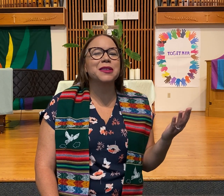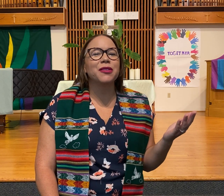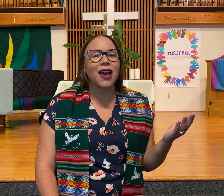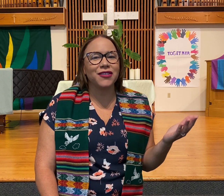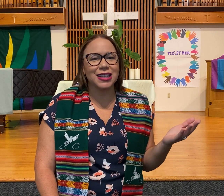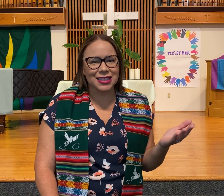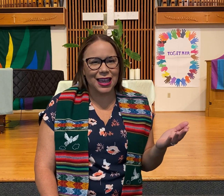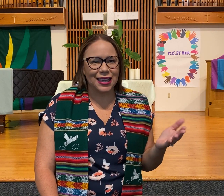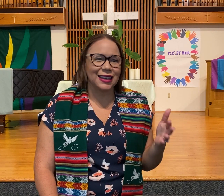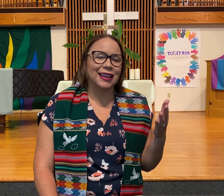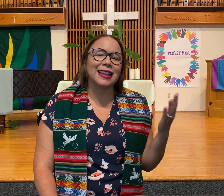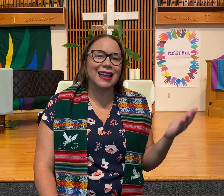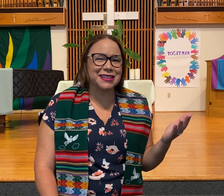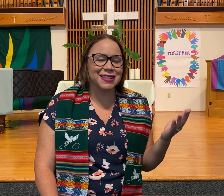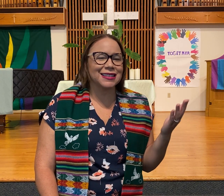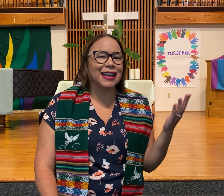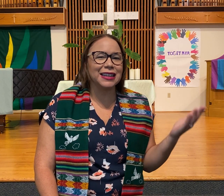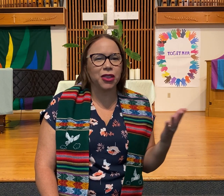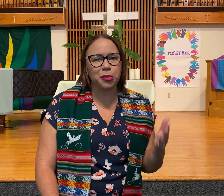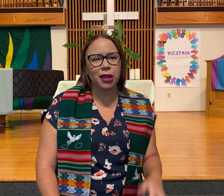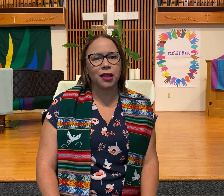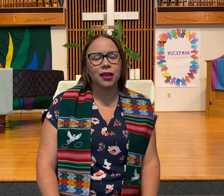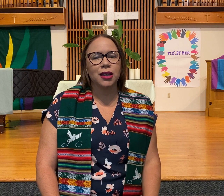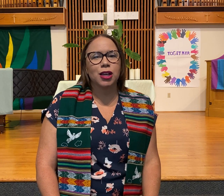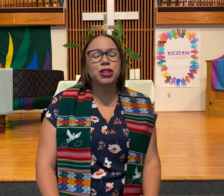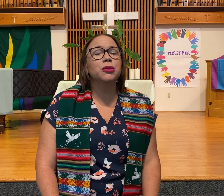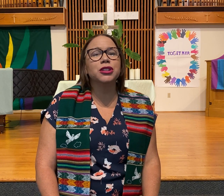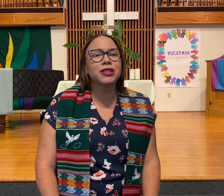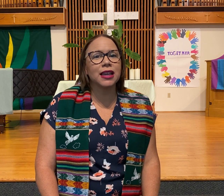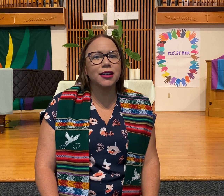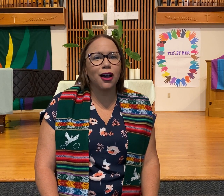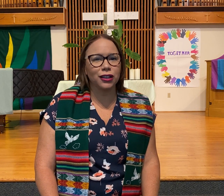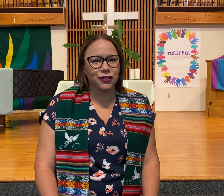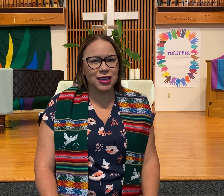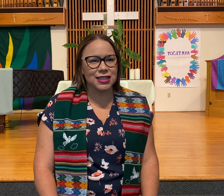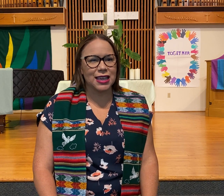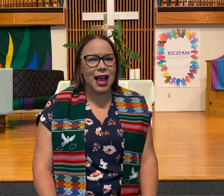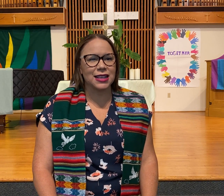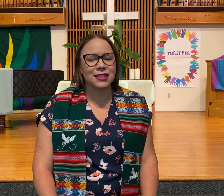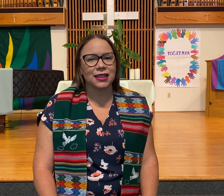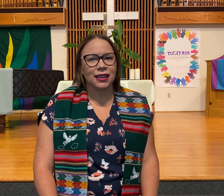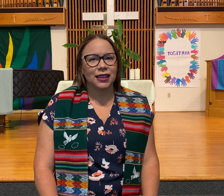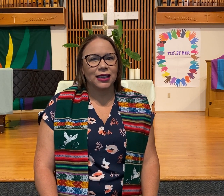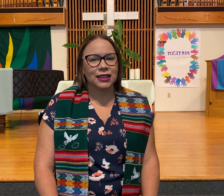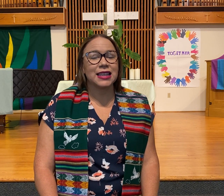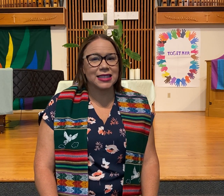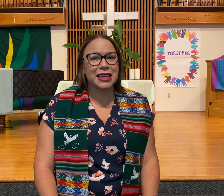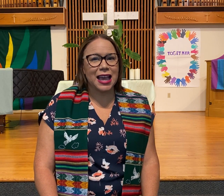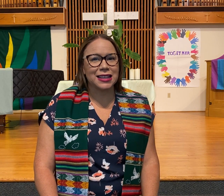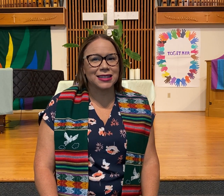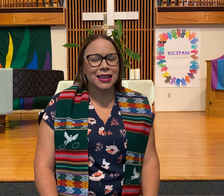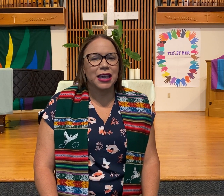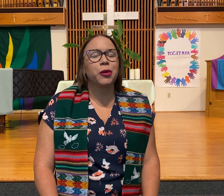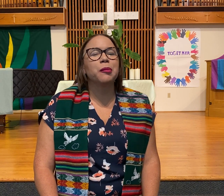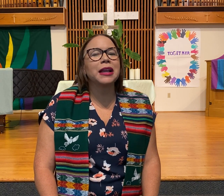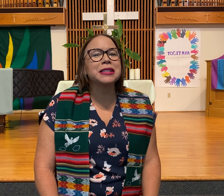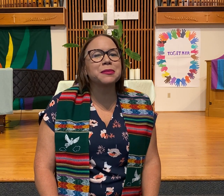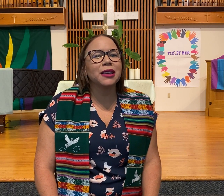of heaven is like, and yes, another blank. Do you understand all of this? He asks. They say yes. It reminds me